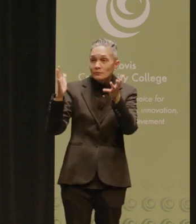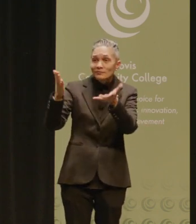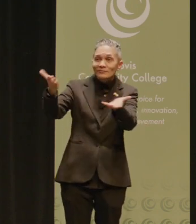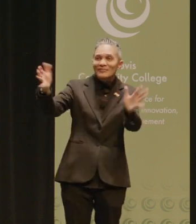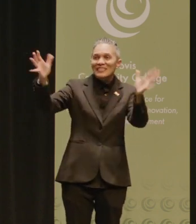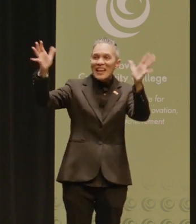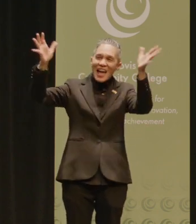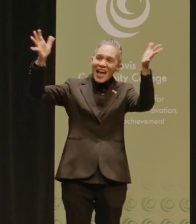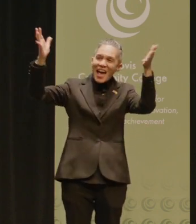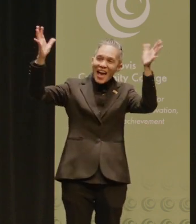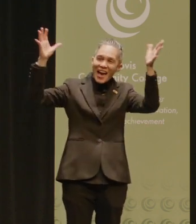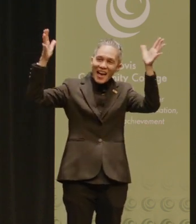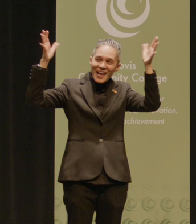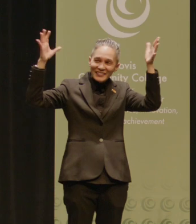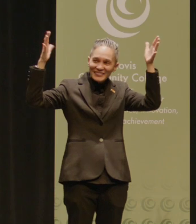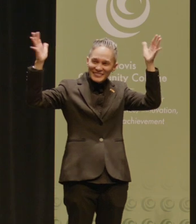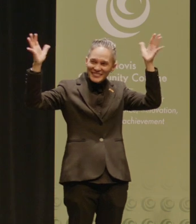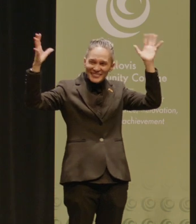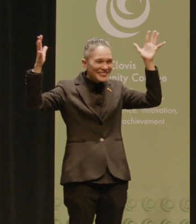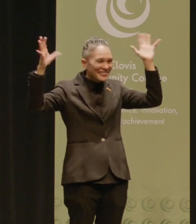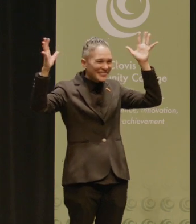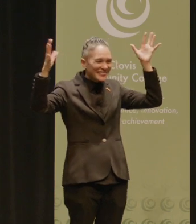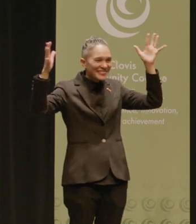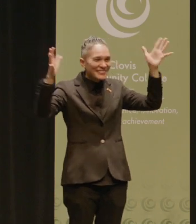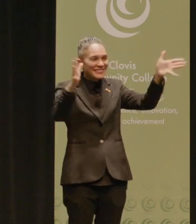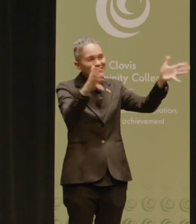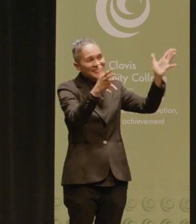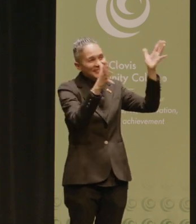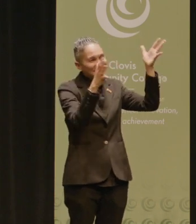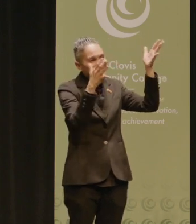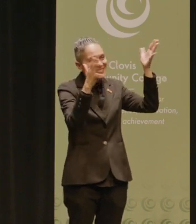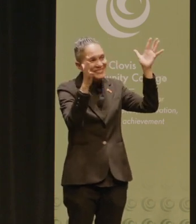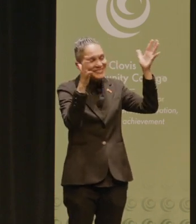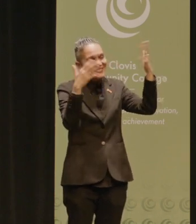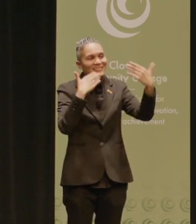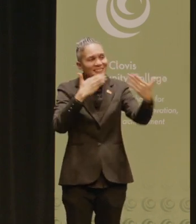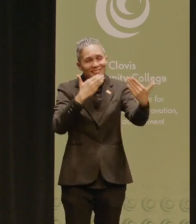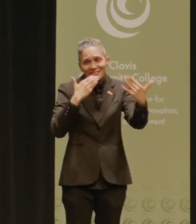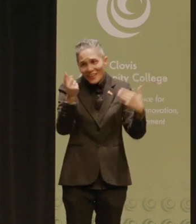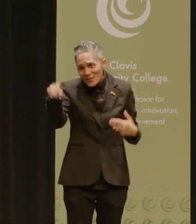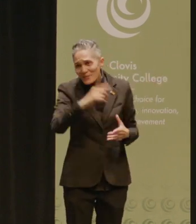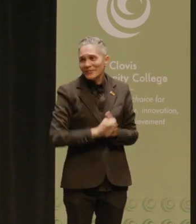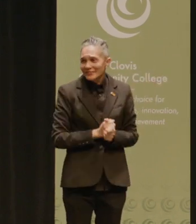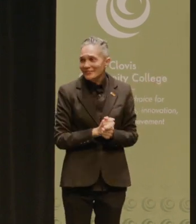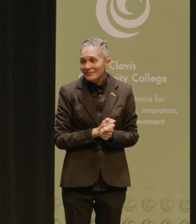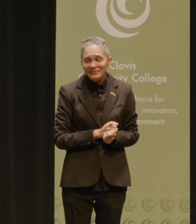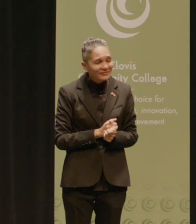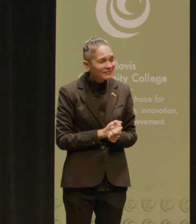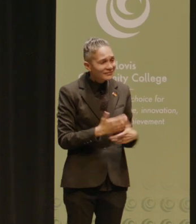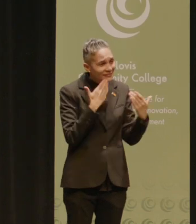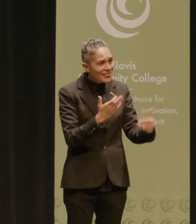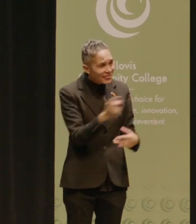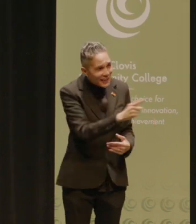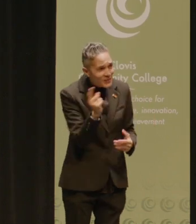shy. There we go, stand up, stand up. Thank you, thank you. Thank